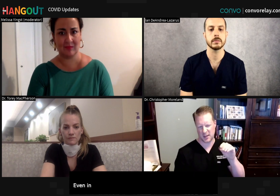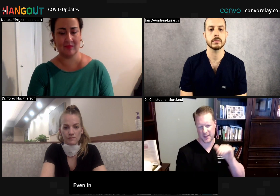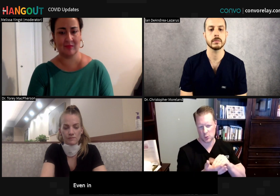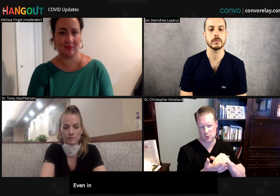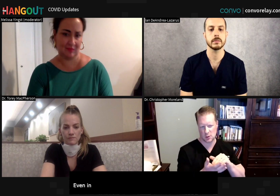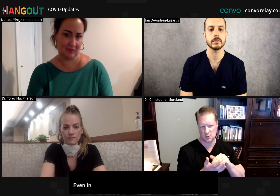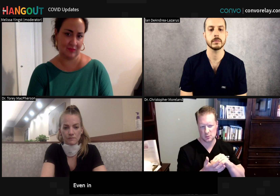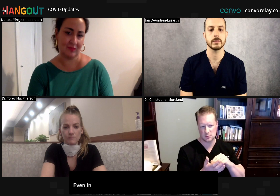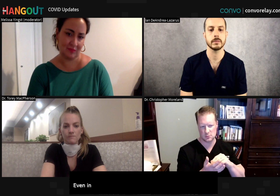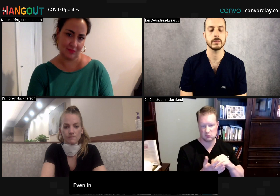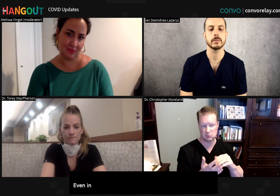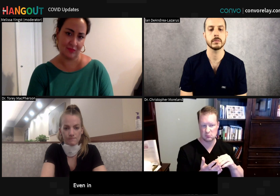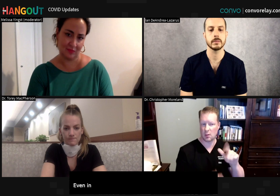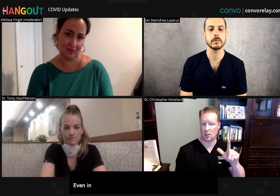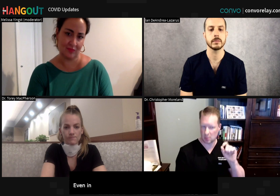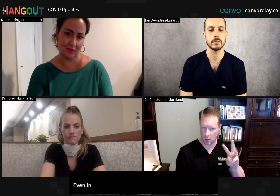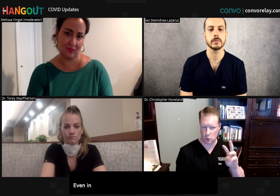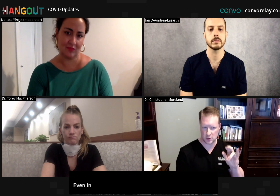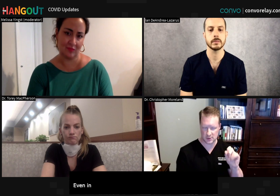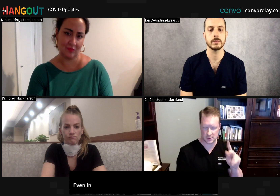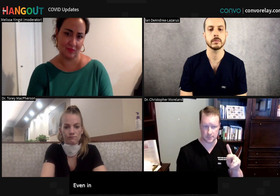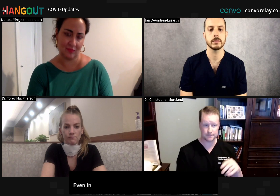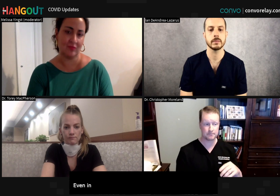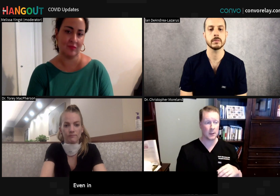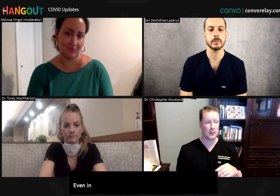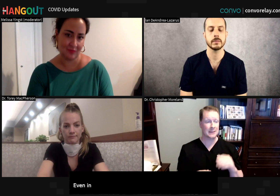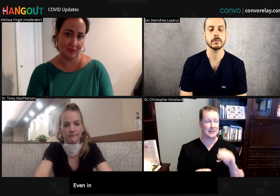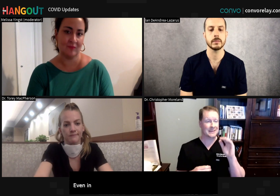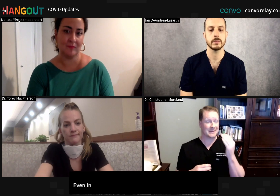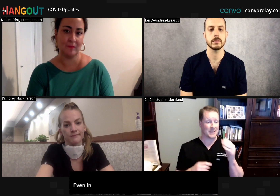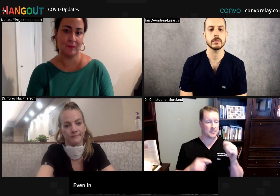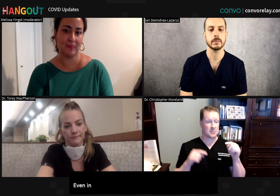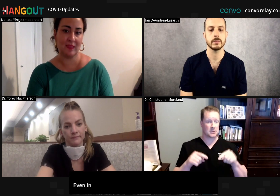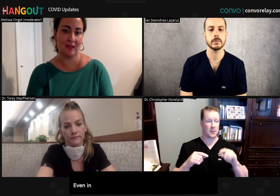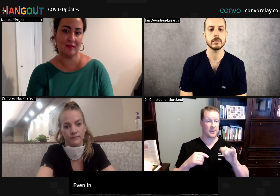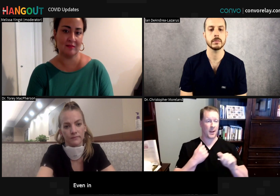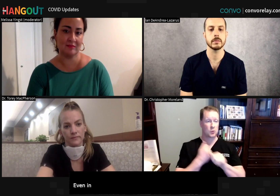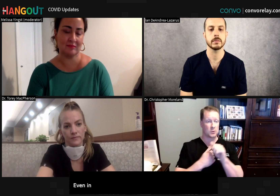1 in 50,000. So it's a very low risk situation.